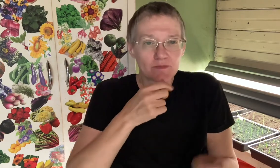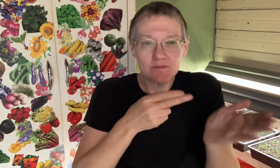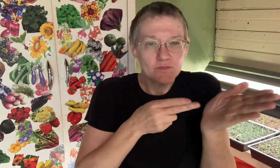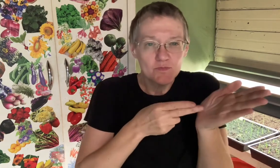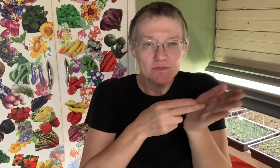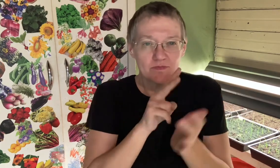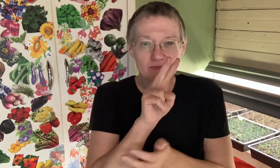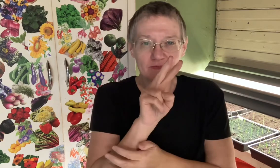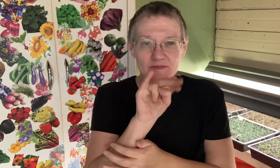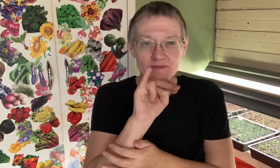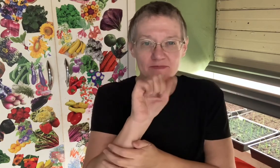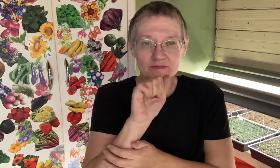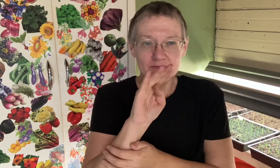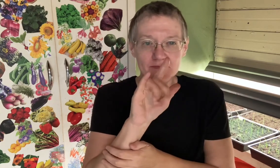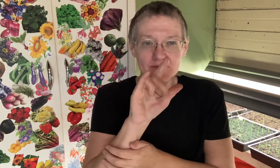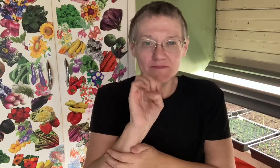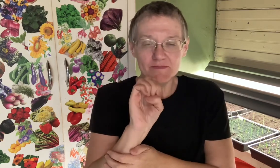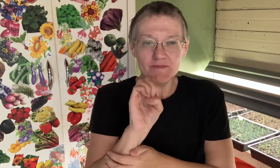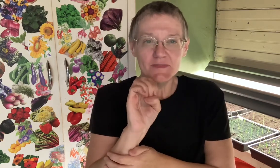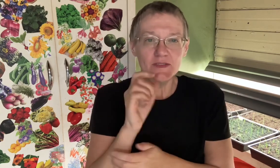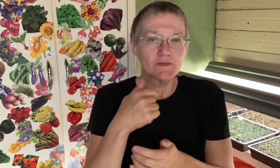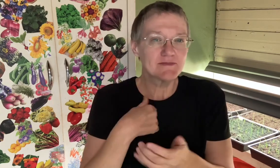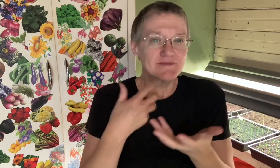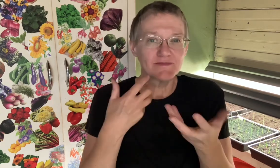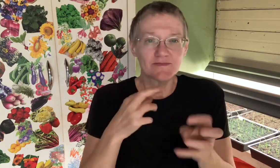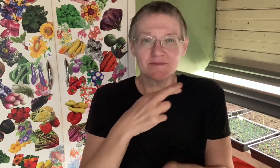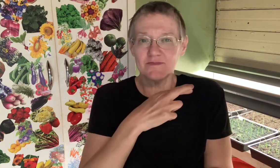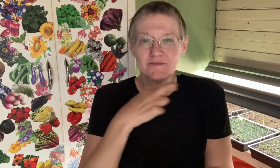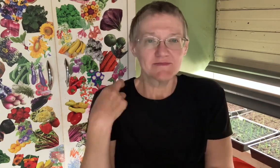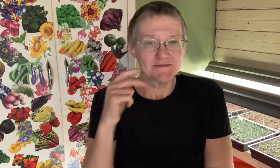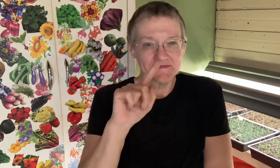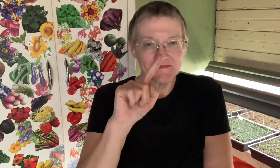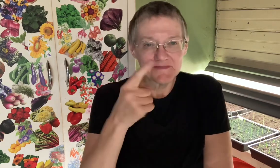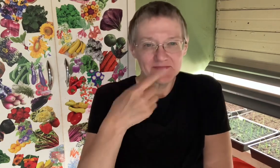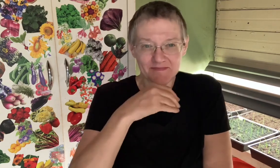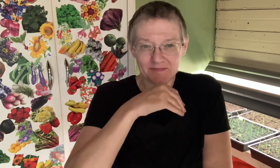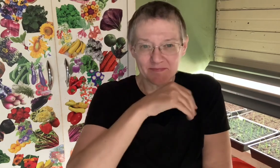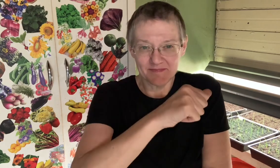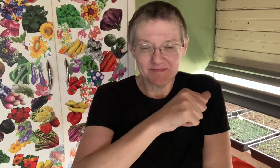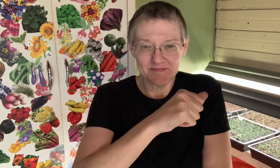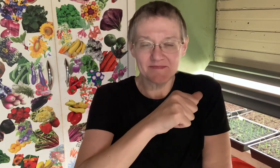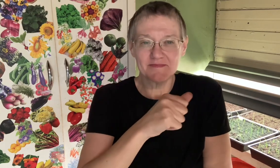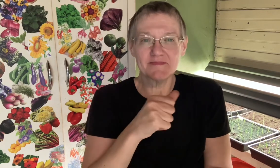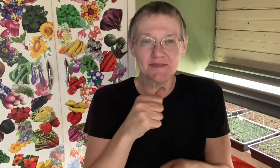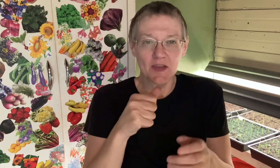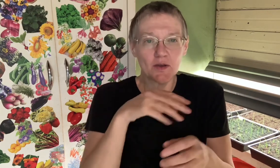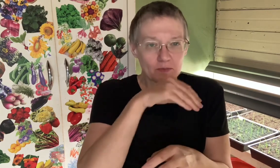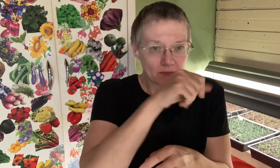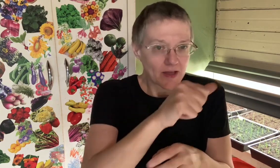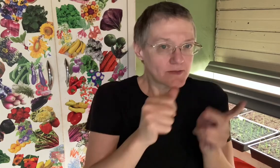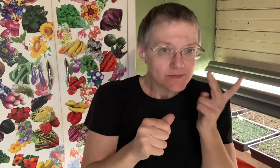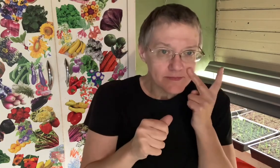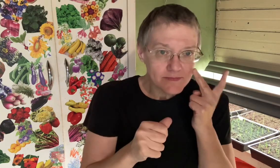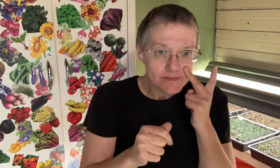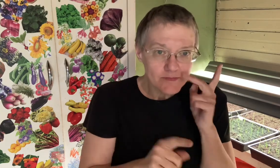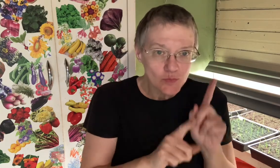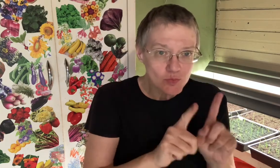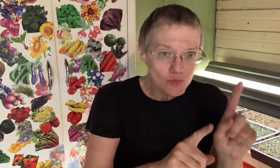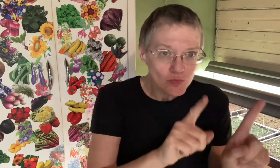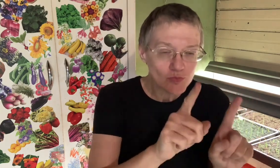but I'm not sure those are viable. And I don't want to risk only starting those. So I'm going to plant those to